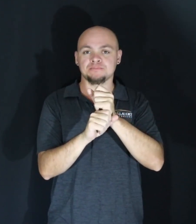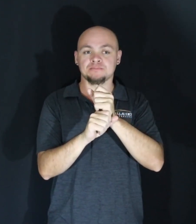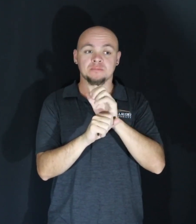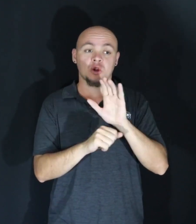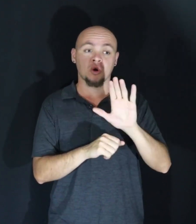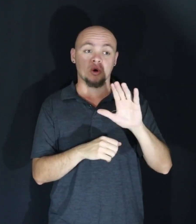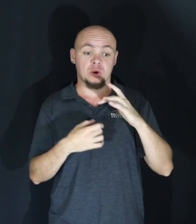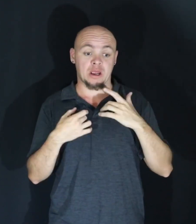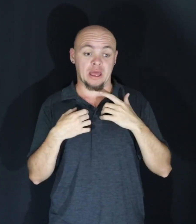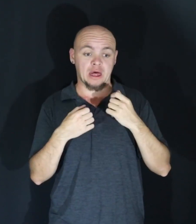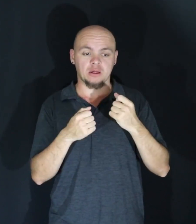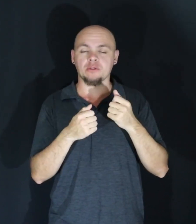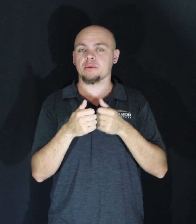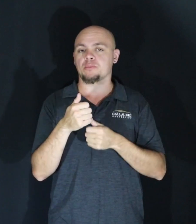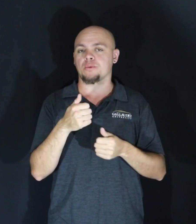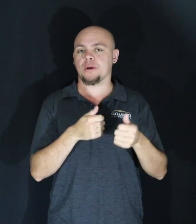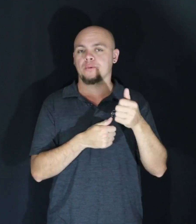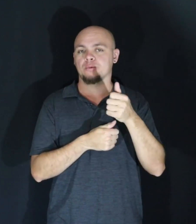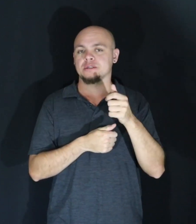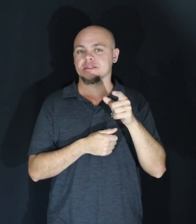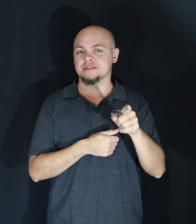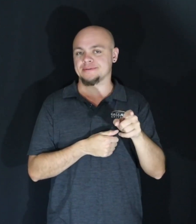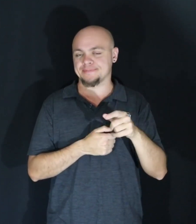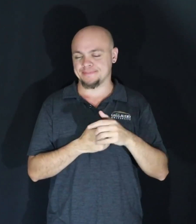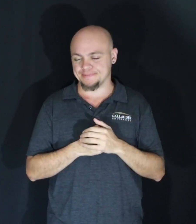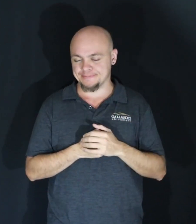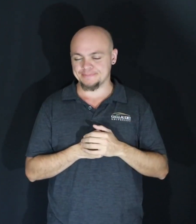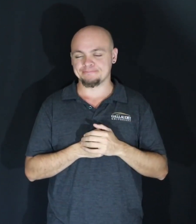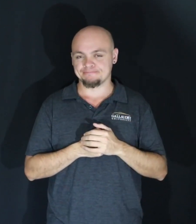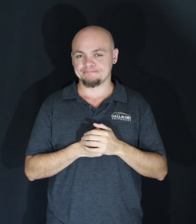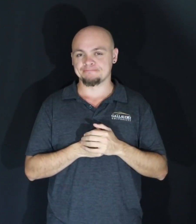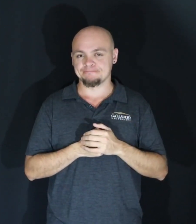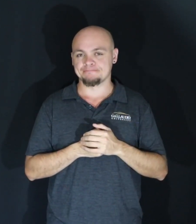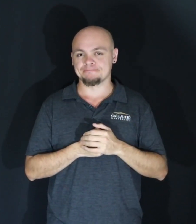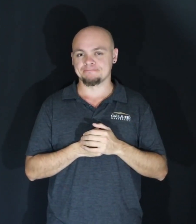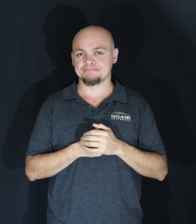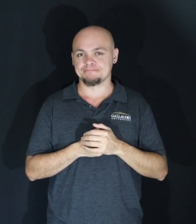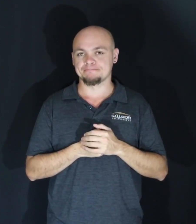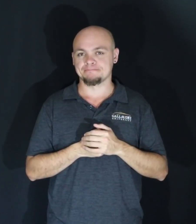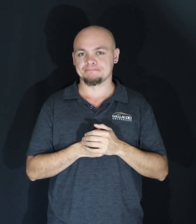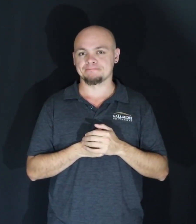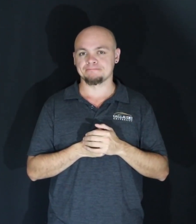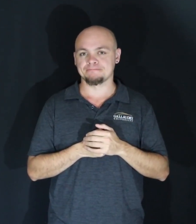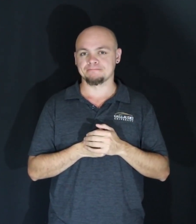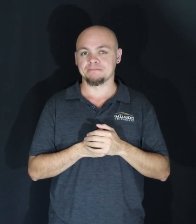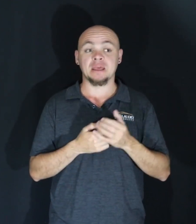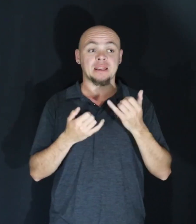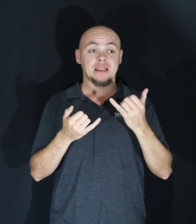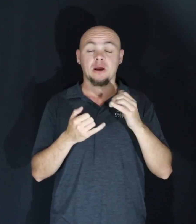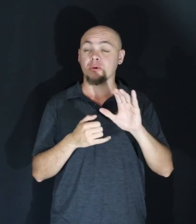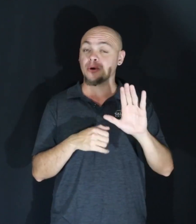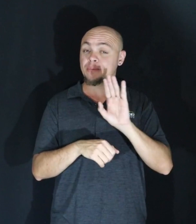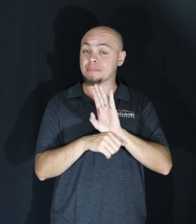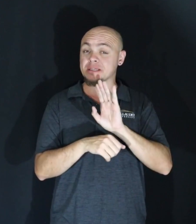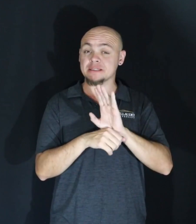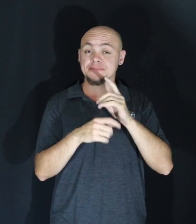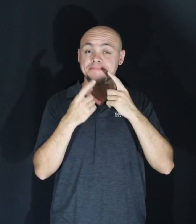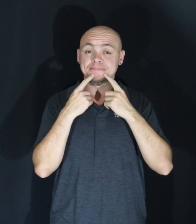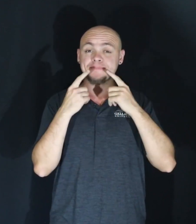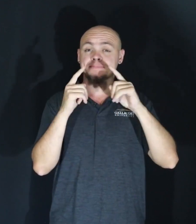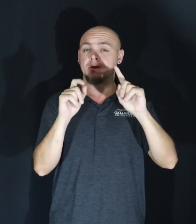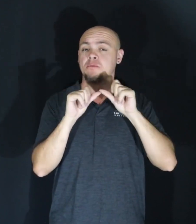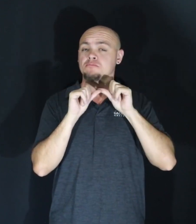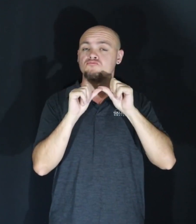her health. And in doing so, she has now built a thriving business that continues to